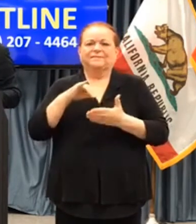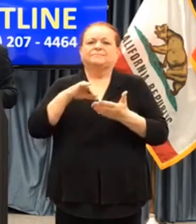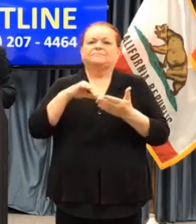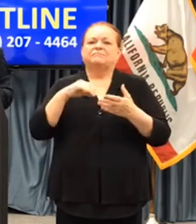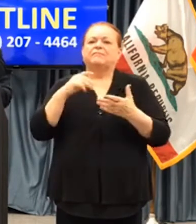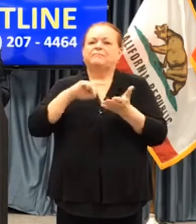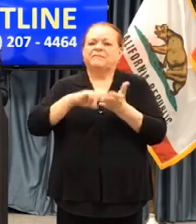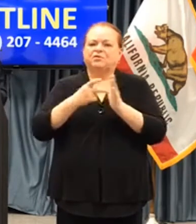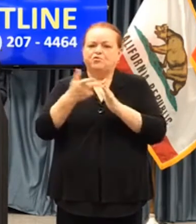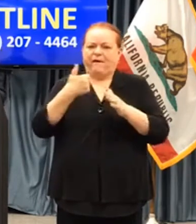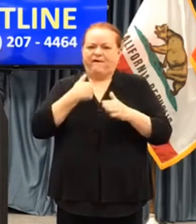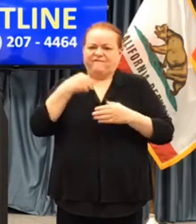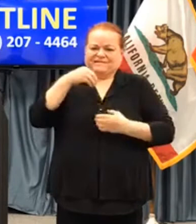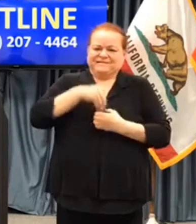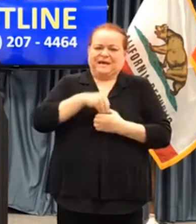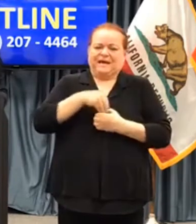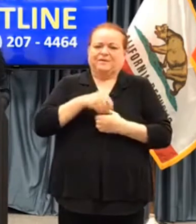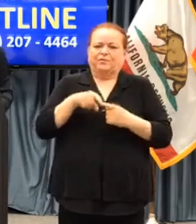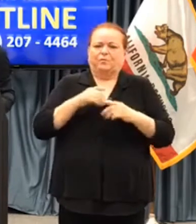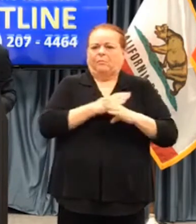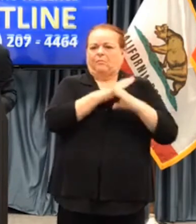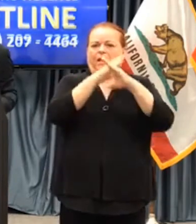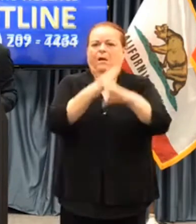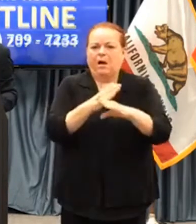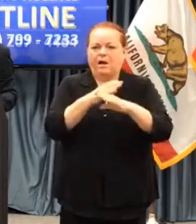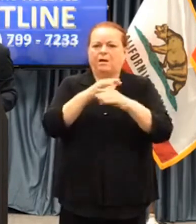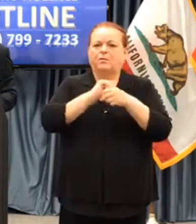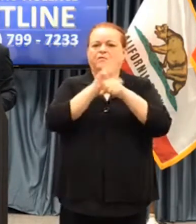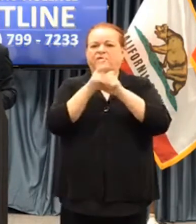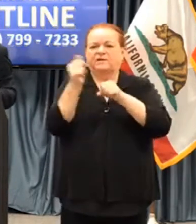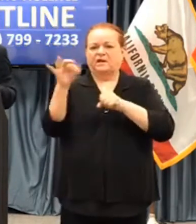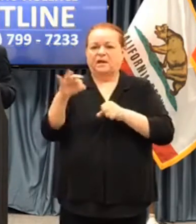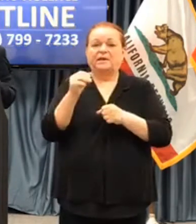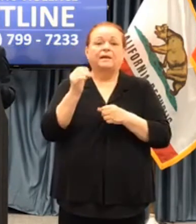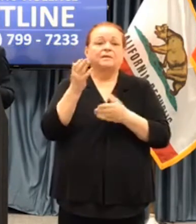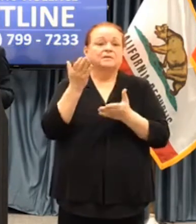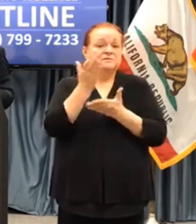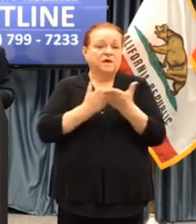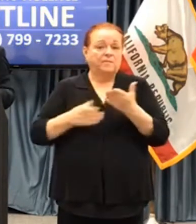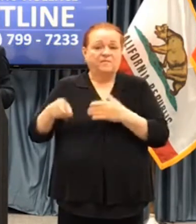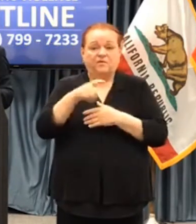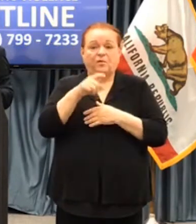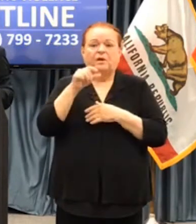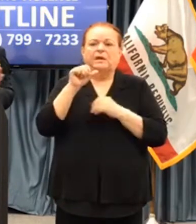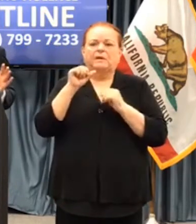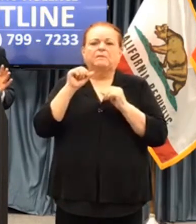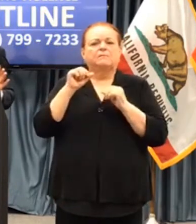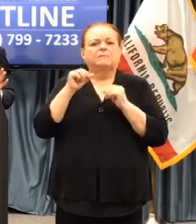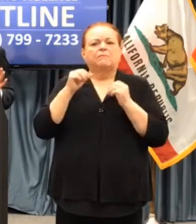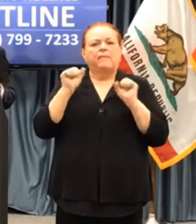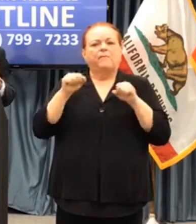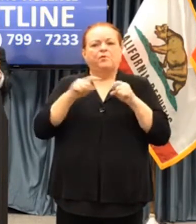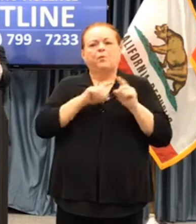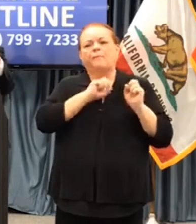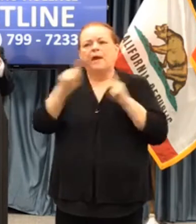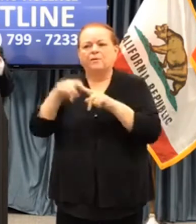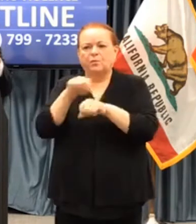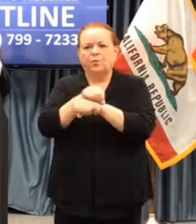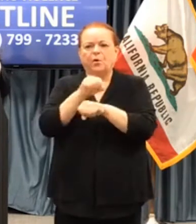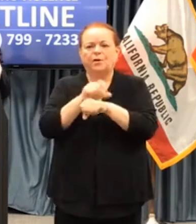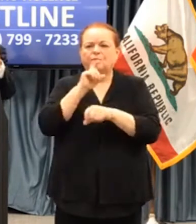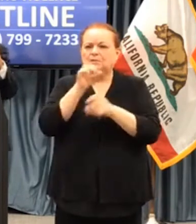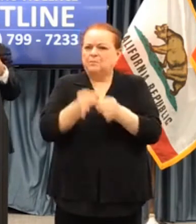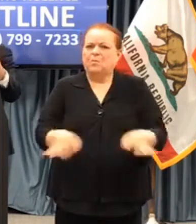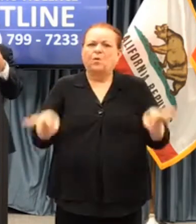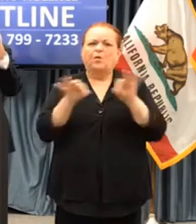to go back, at least some of us may be able to go back and work, which is going to be critical to our public safety. I wanted to